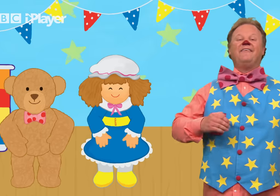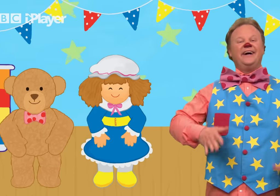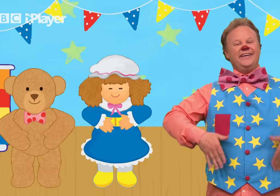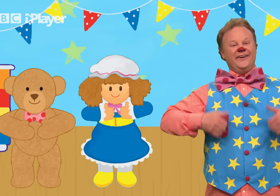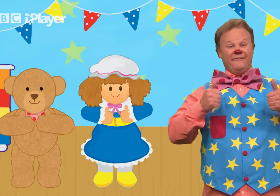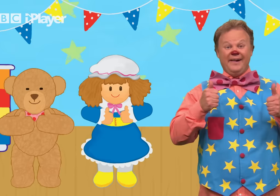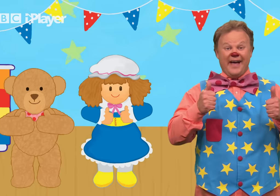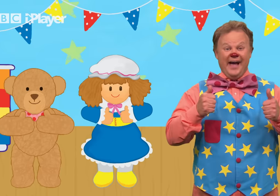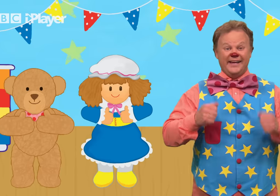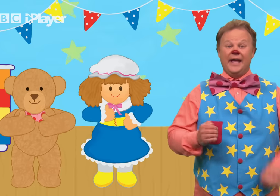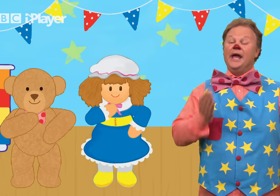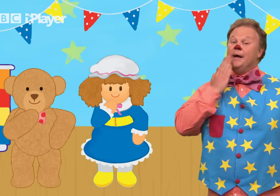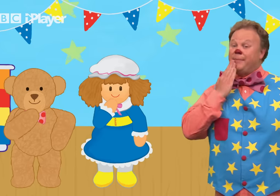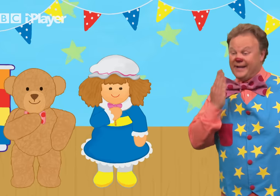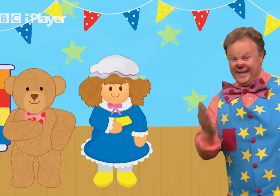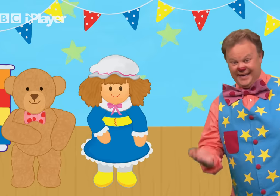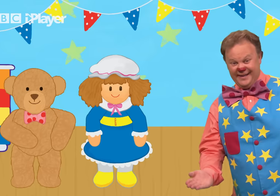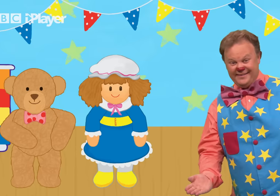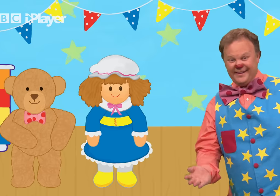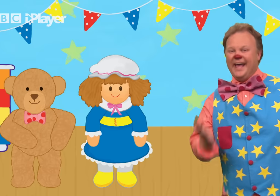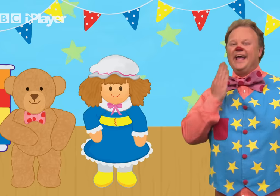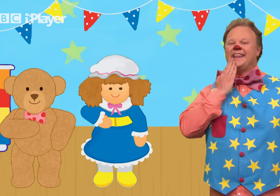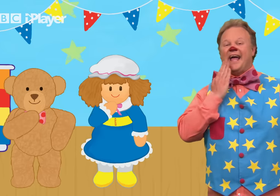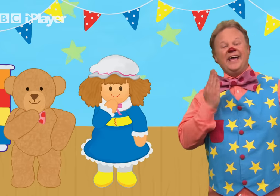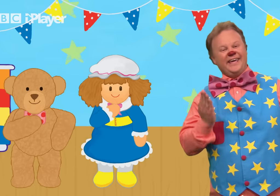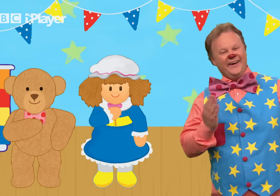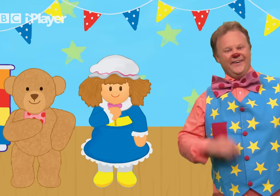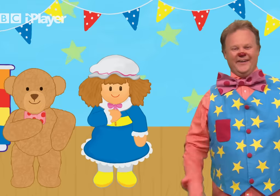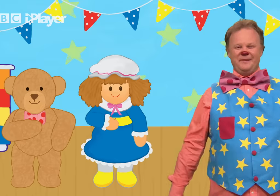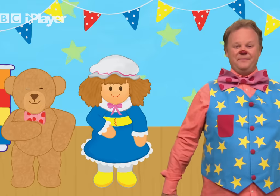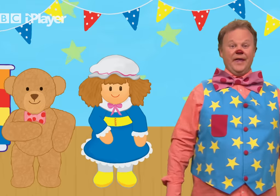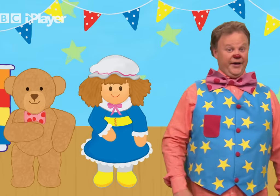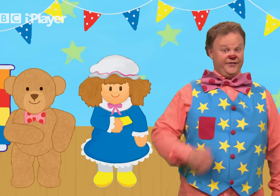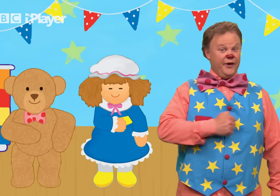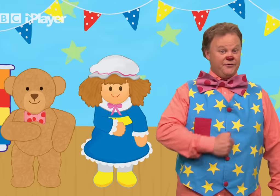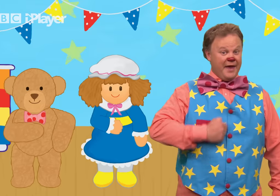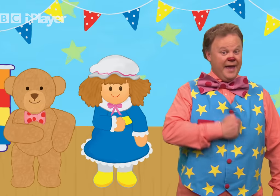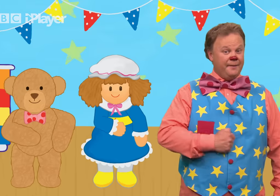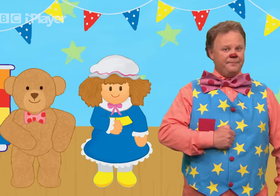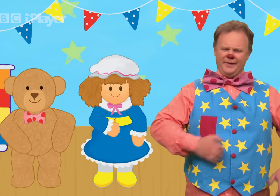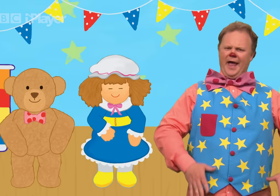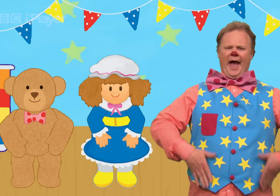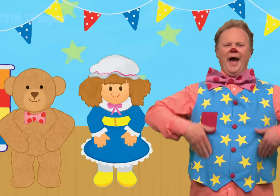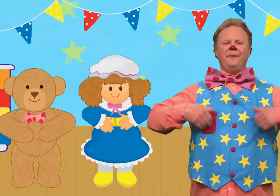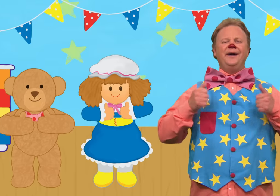are you? Well done. Please. Thank you. Excuse me. How are